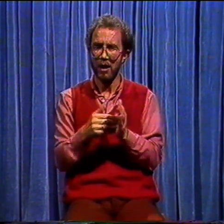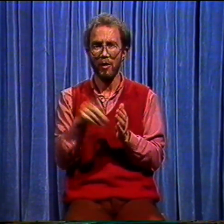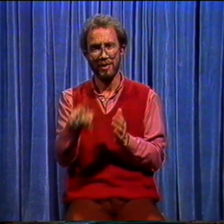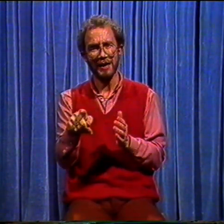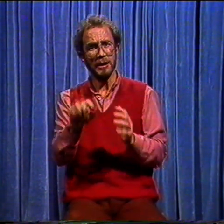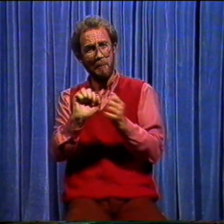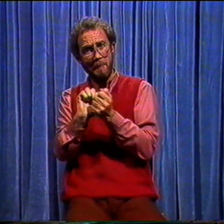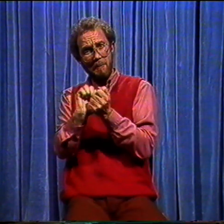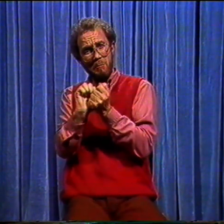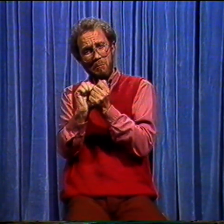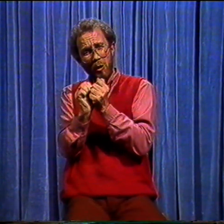Now that's a modification,